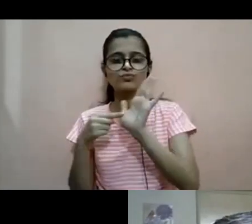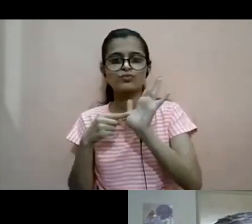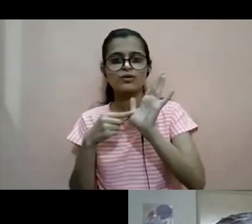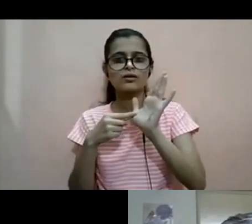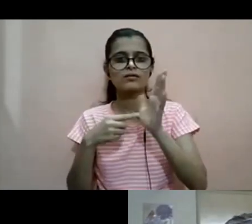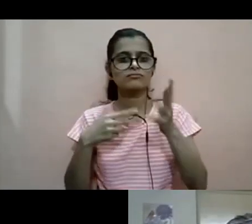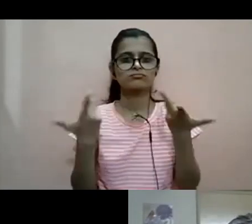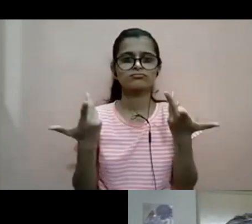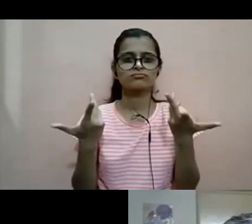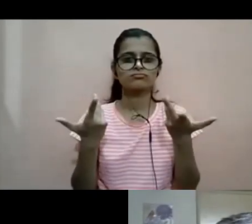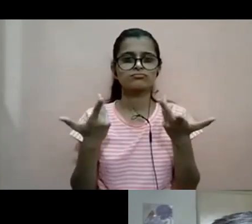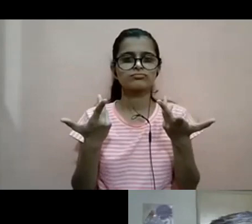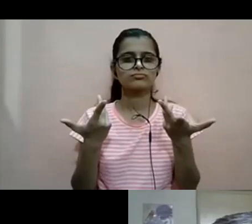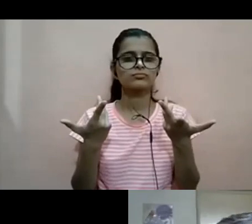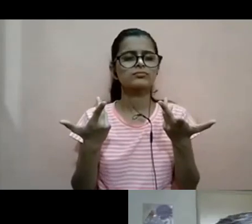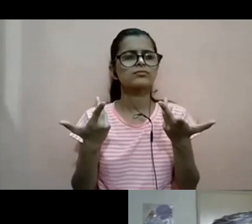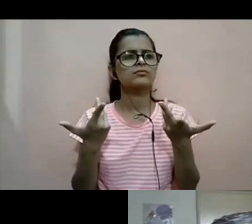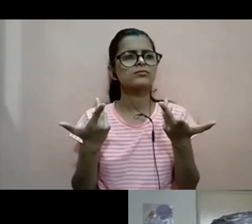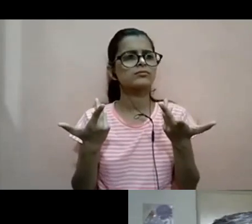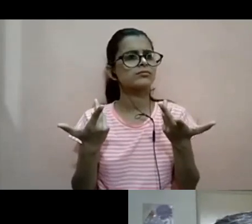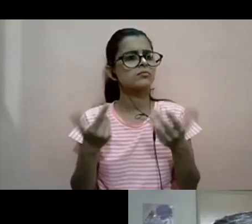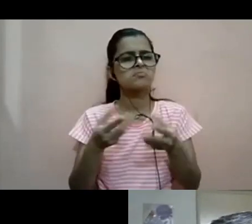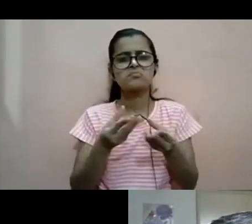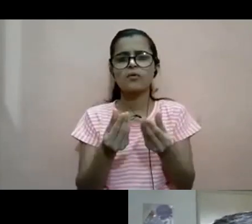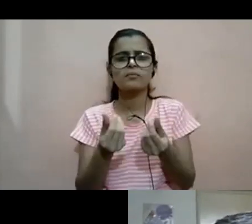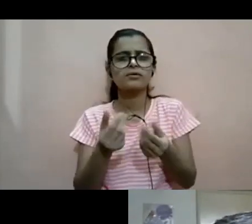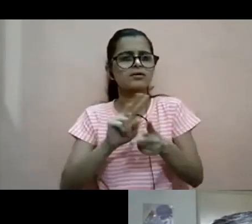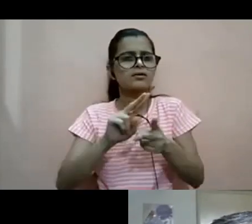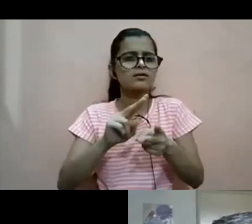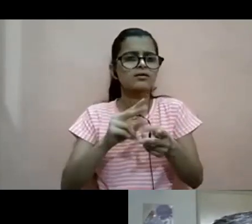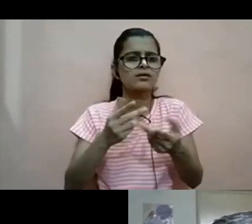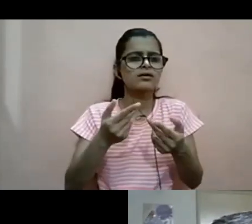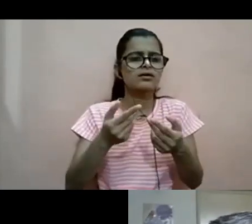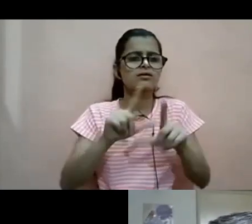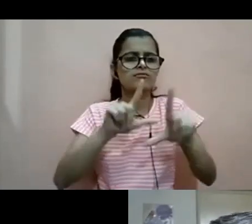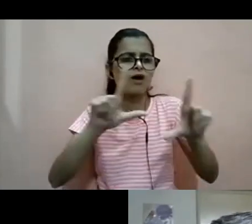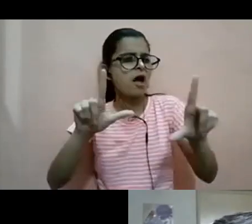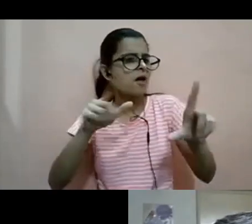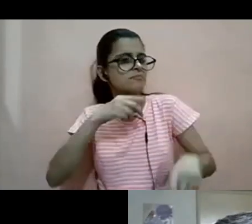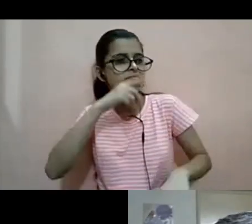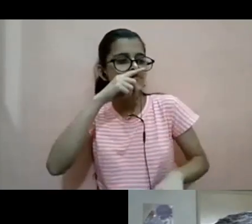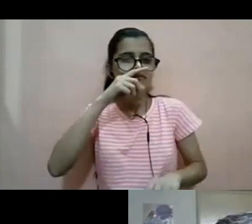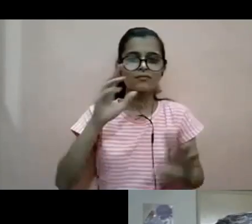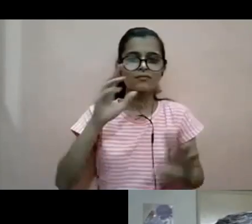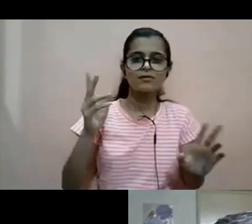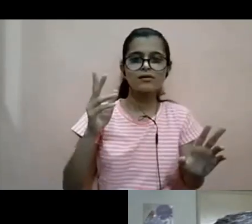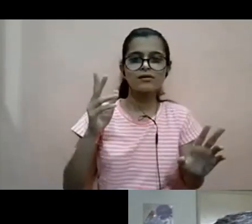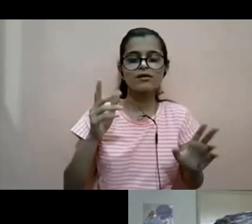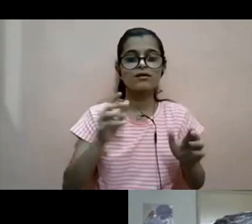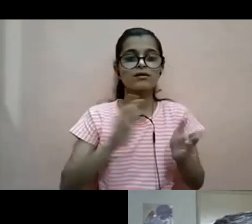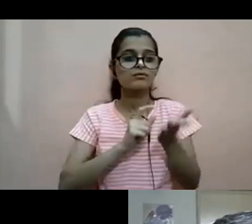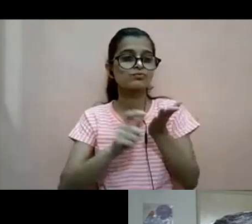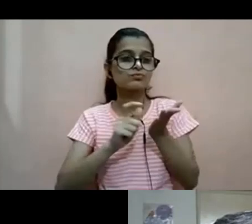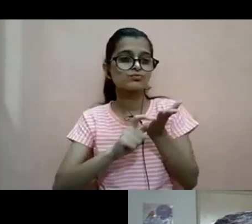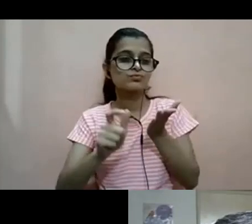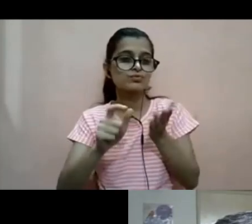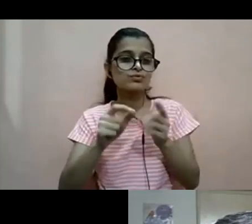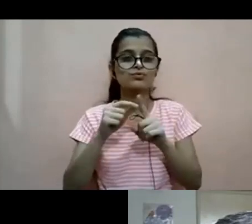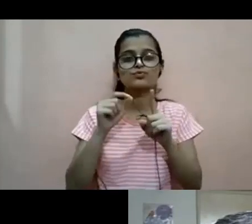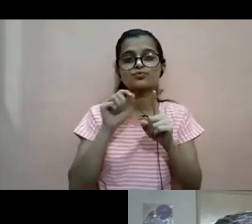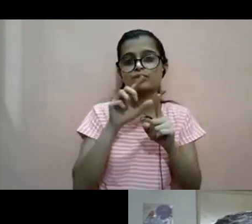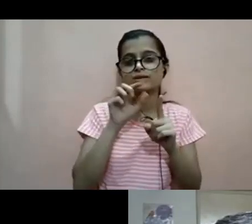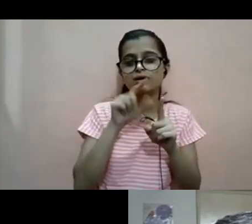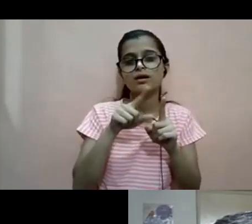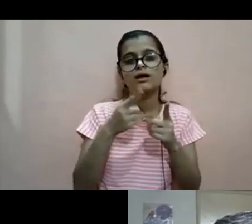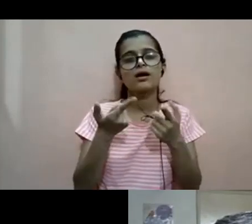hedonism, consumables, property, vacations, fame, Twitter, Instagram, Facebook